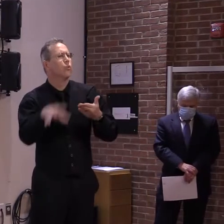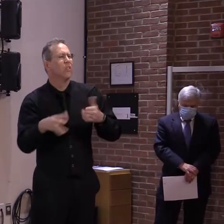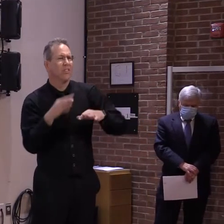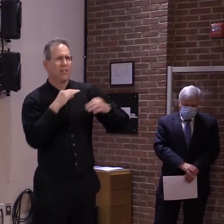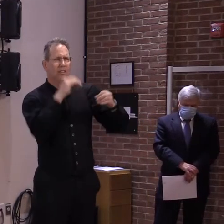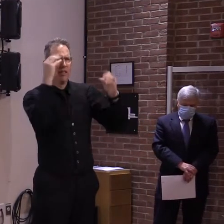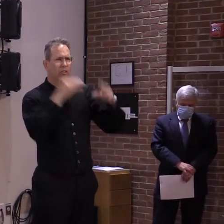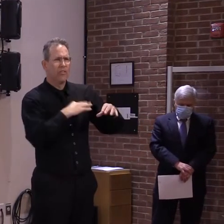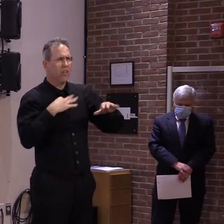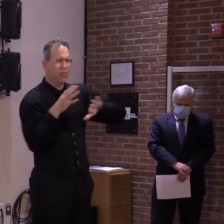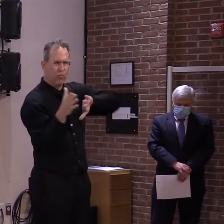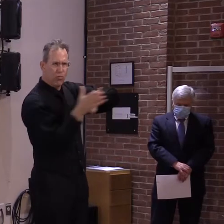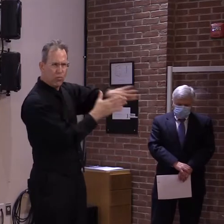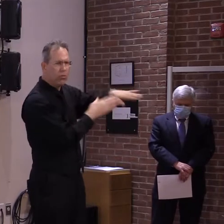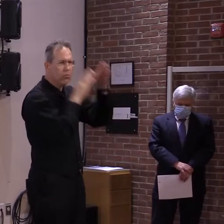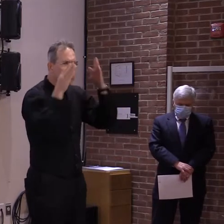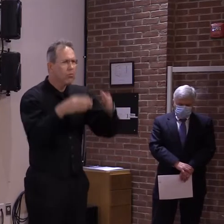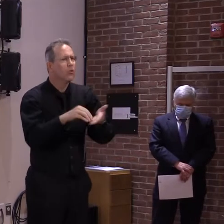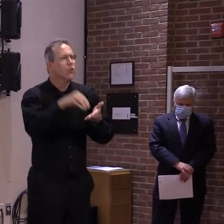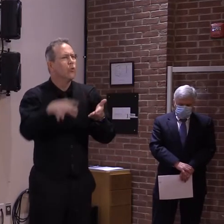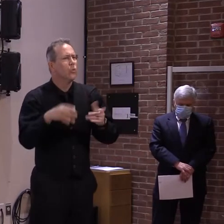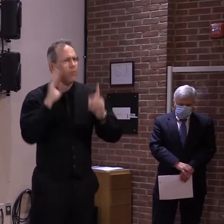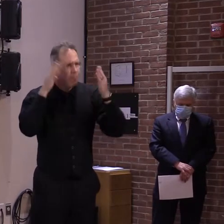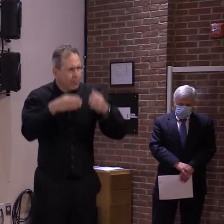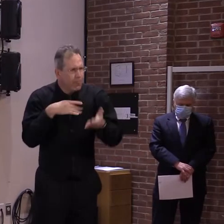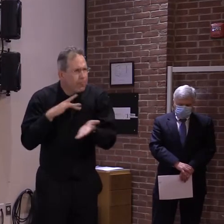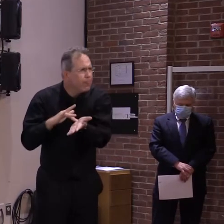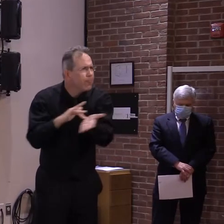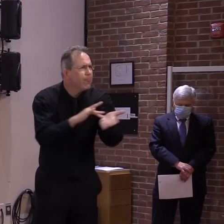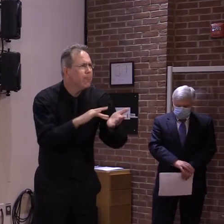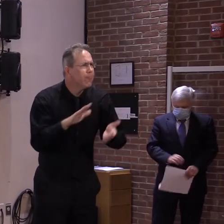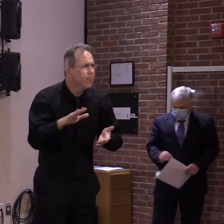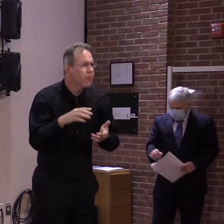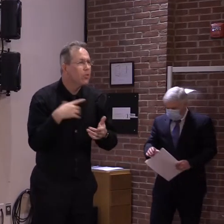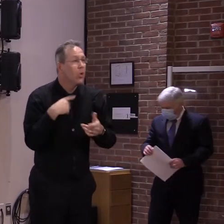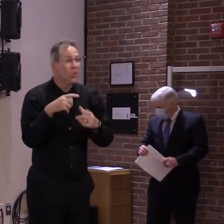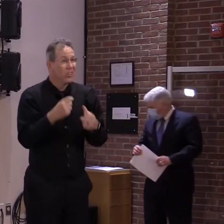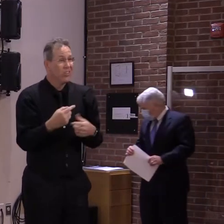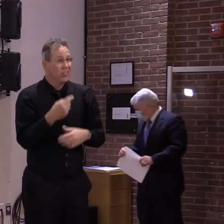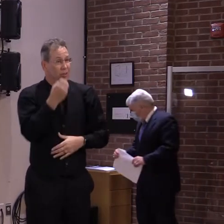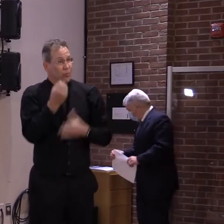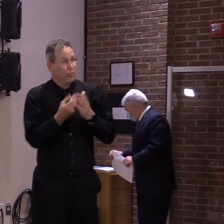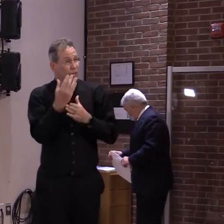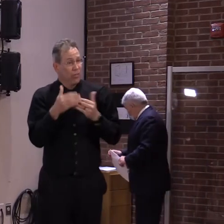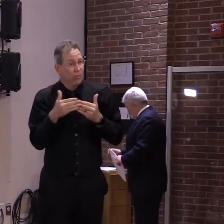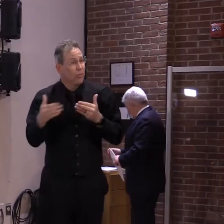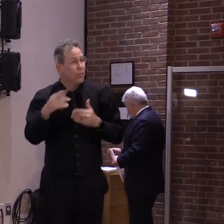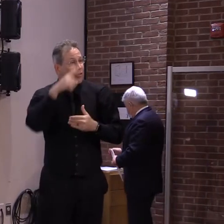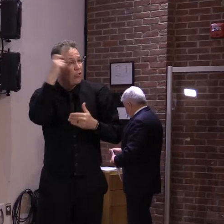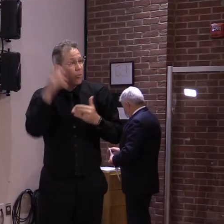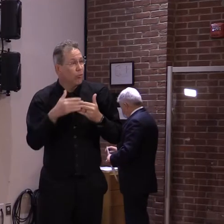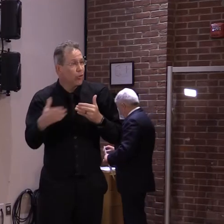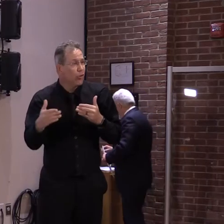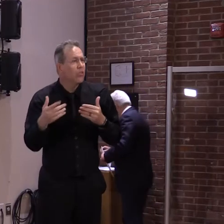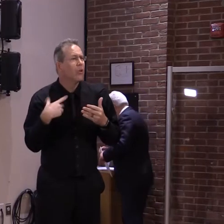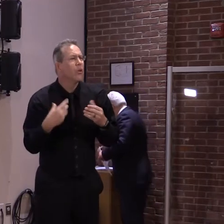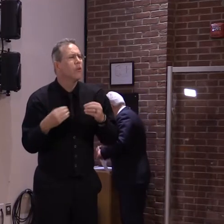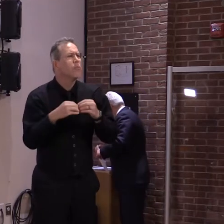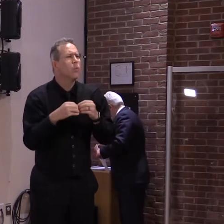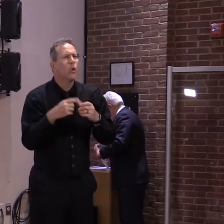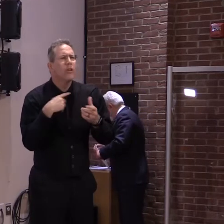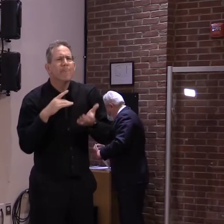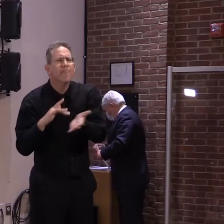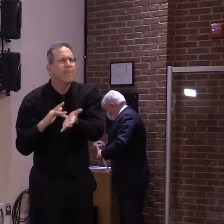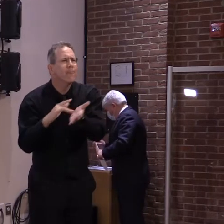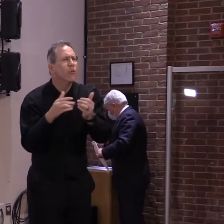The idea is to launch a limited pilot program this spring and summer, and then expand the program more widely in the fall. The cost of the